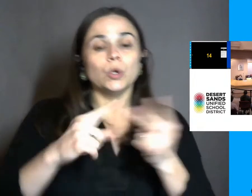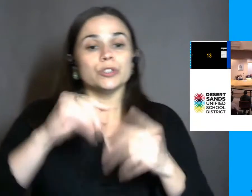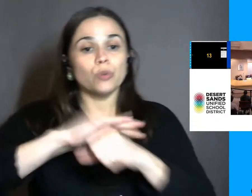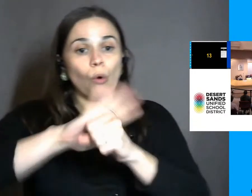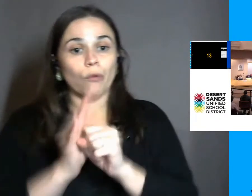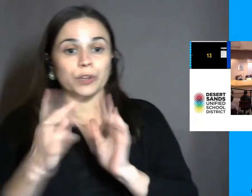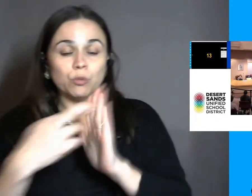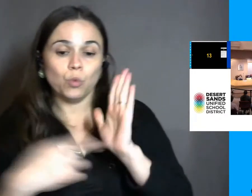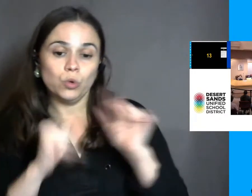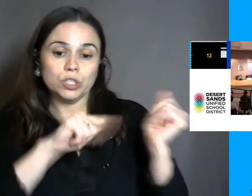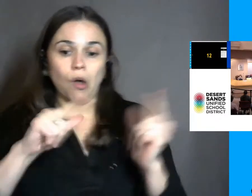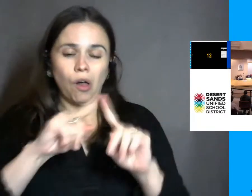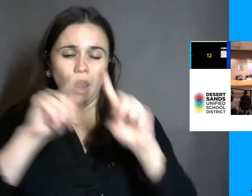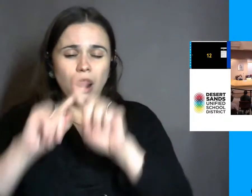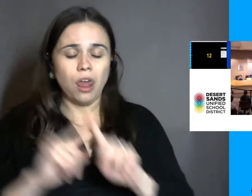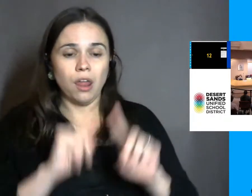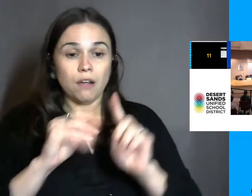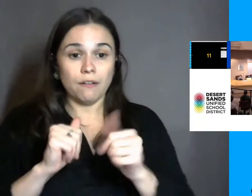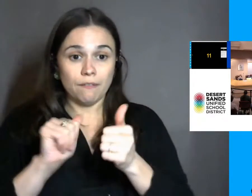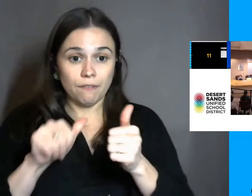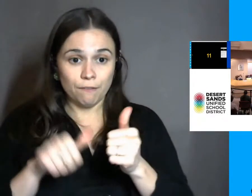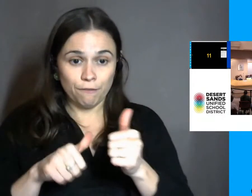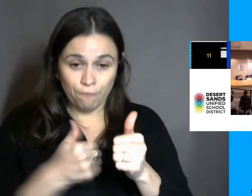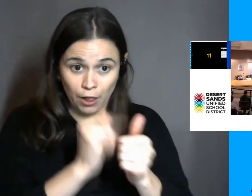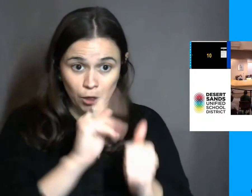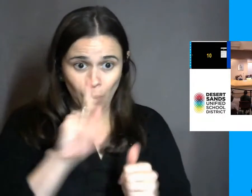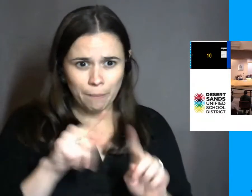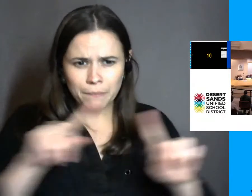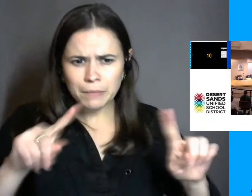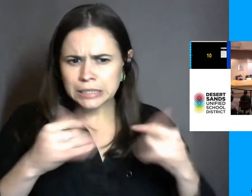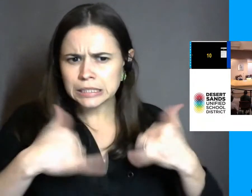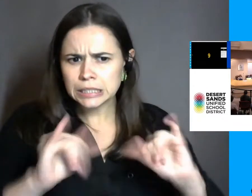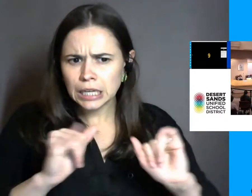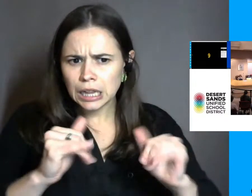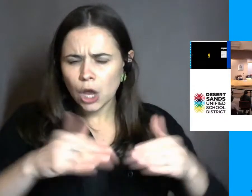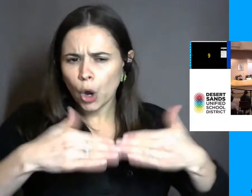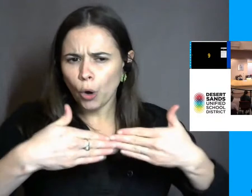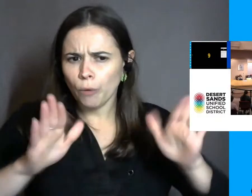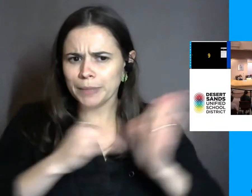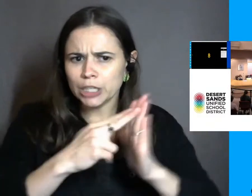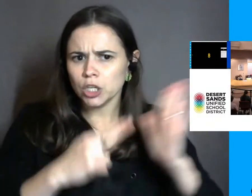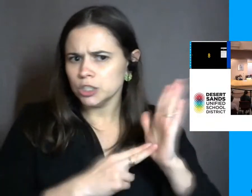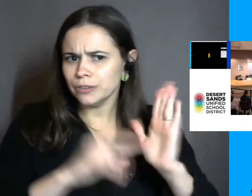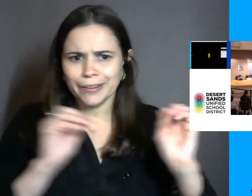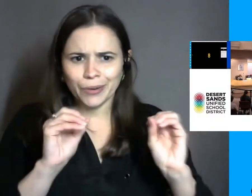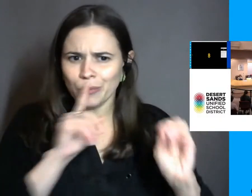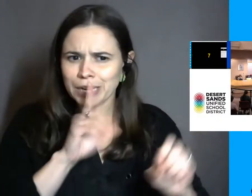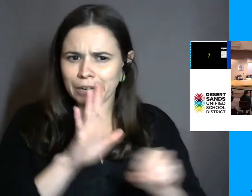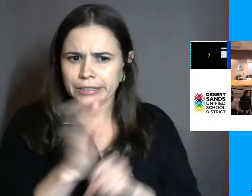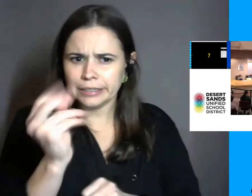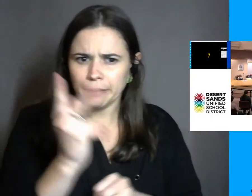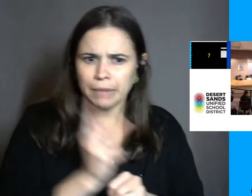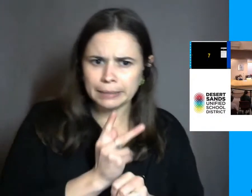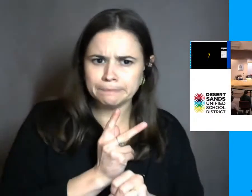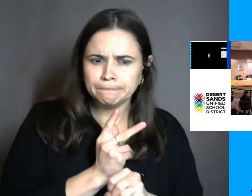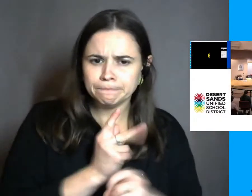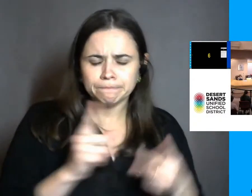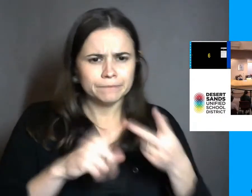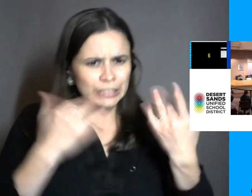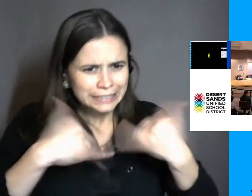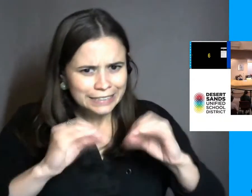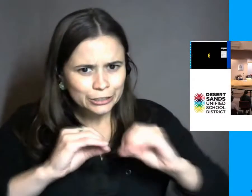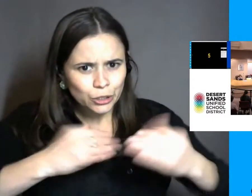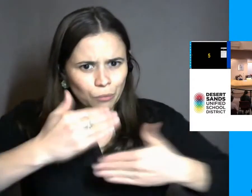still have an open contract, to still not be making any progress, is just kind of mind-boggling. That when we're talking about